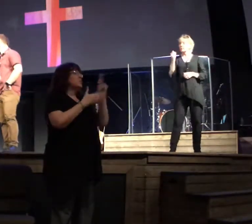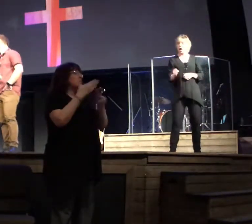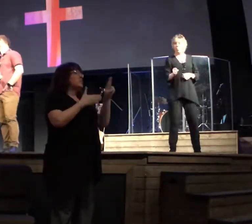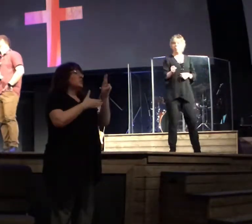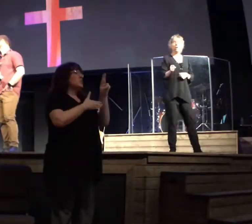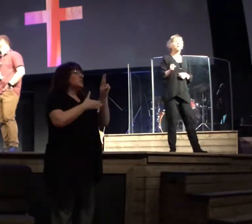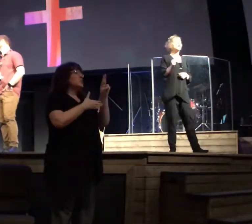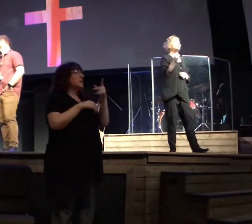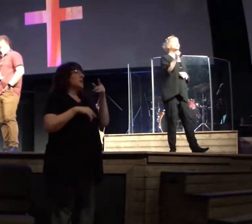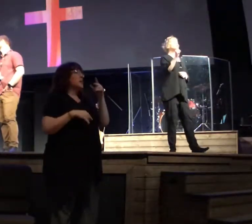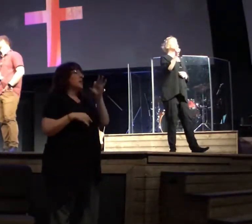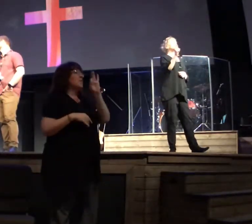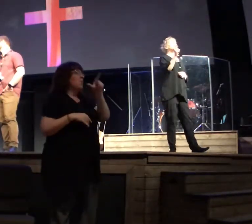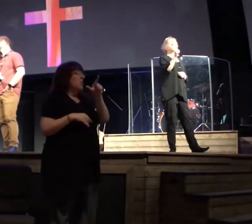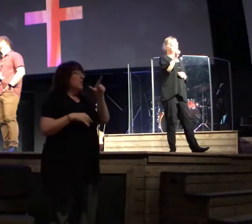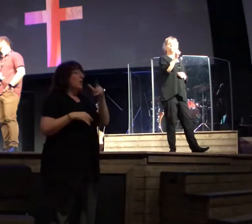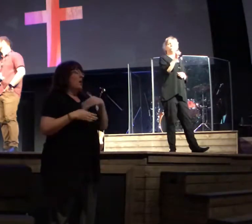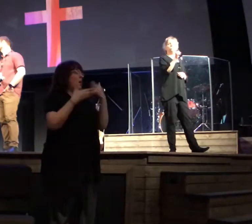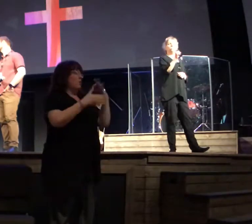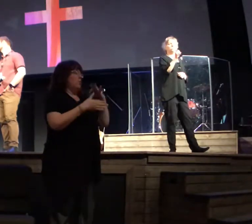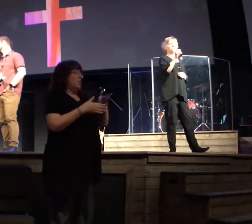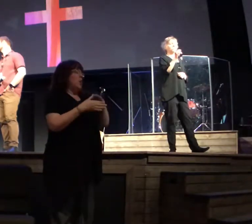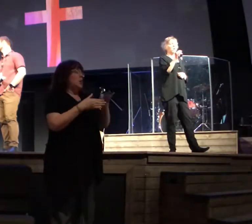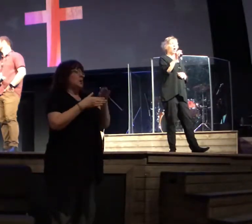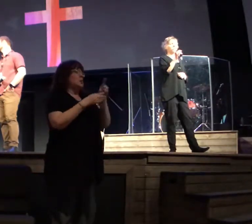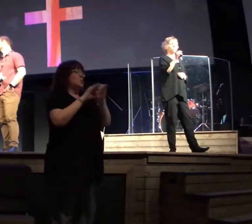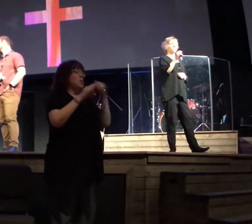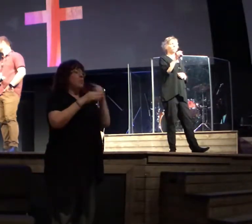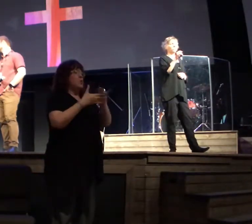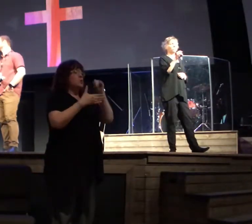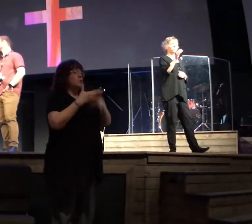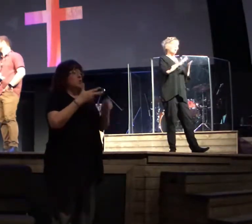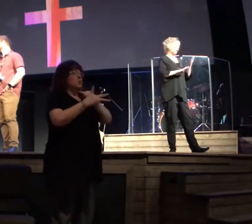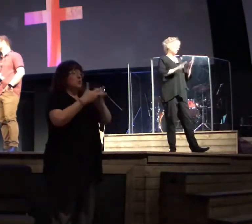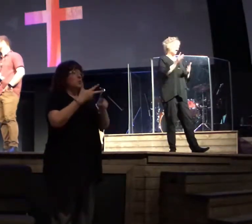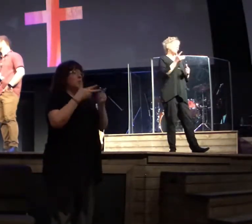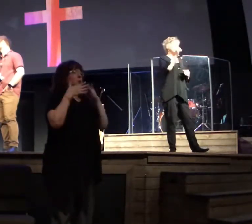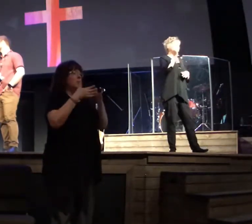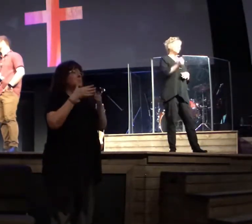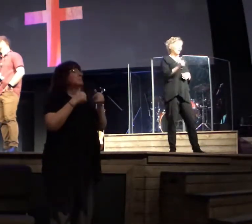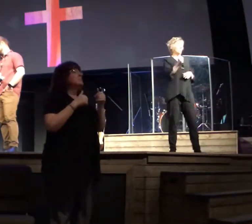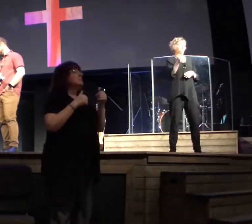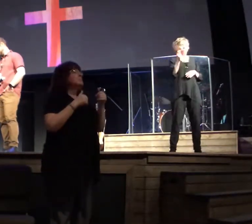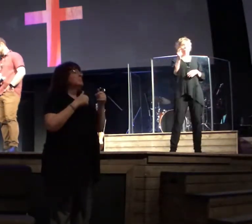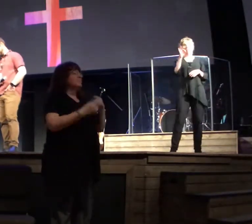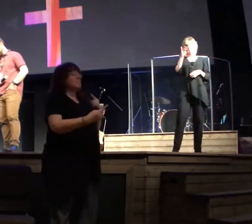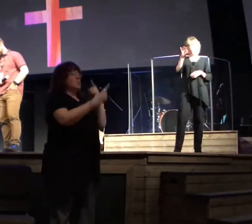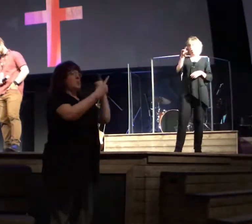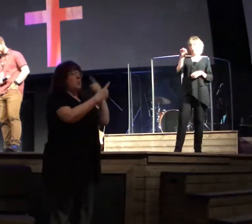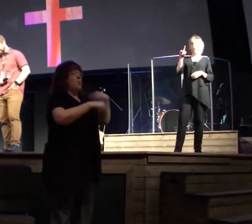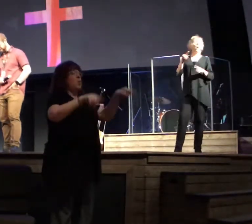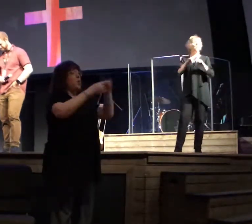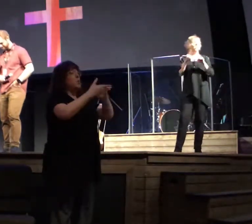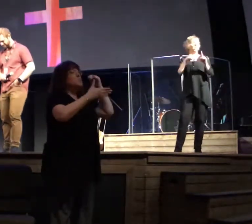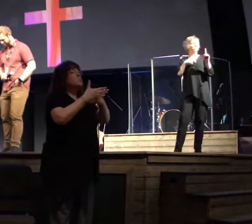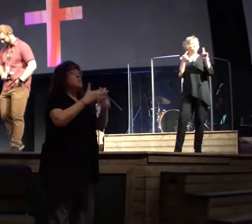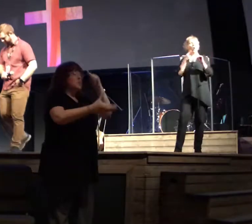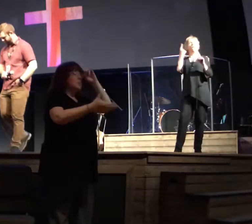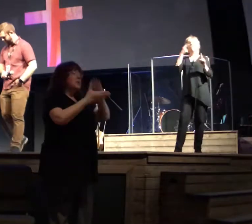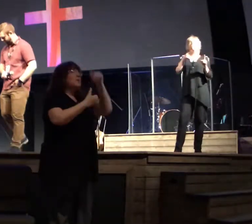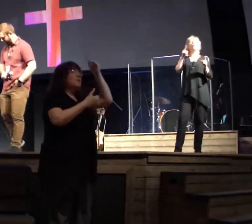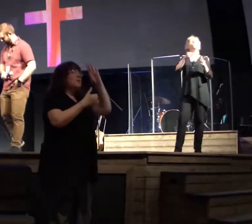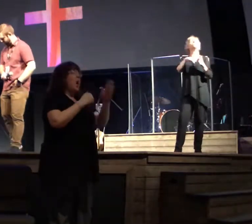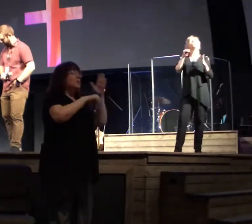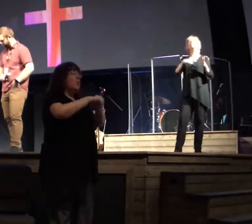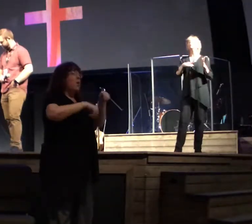Florida, to be able to offer an accredited degree to our students in three different areas. But this is specifically targeted for those students who believe that